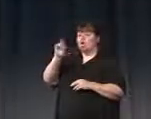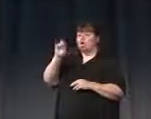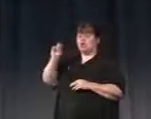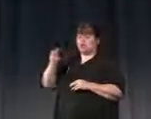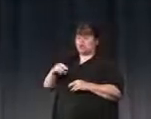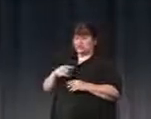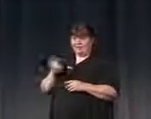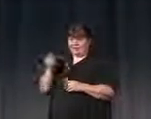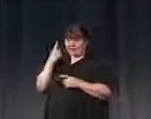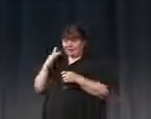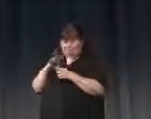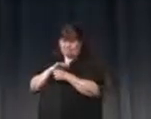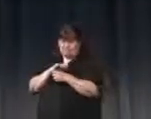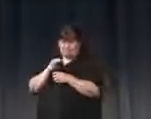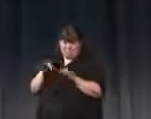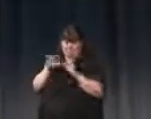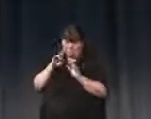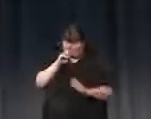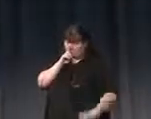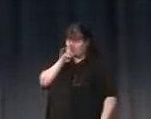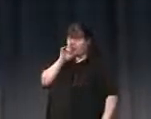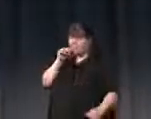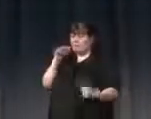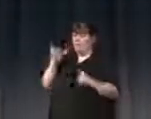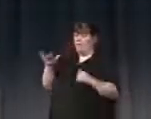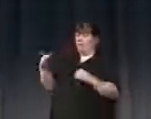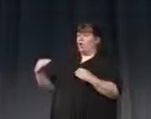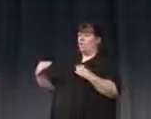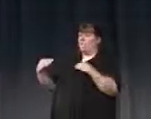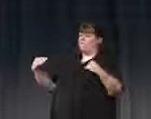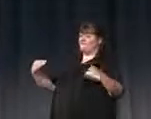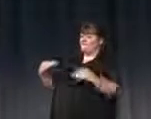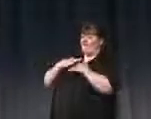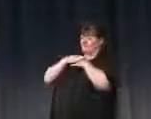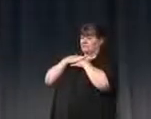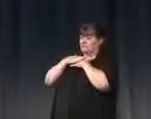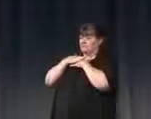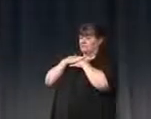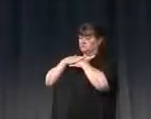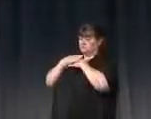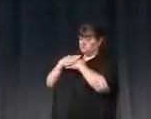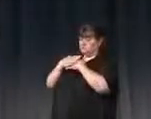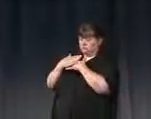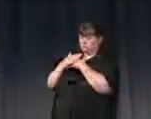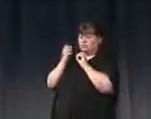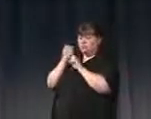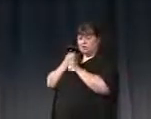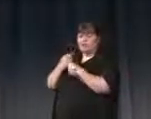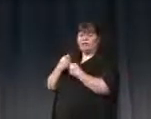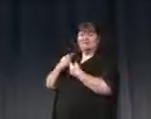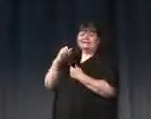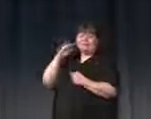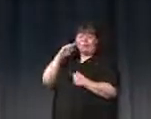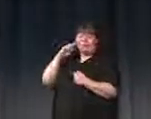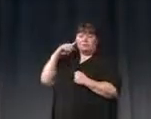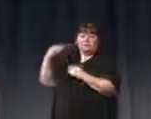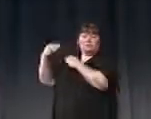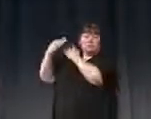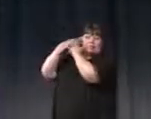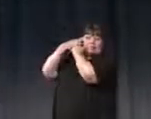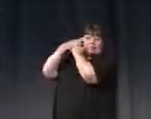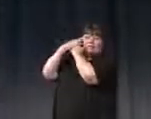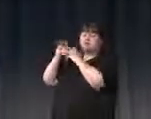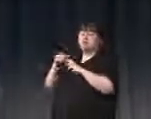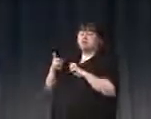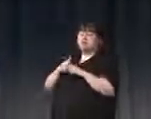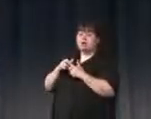understand what that means. The point is just that their effects get combined, and they produce together the sound that enters your ears. So the